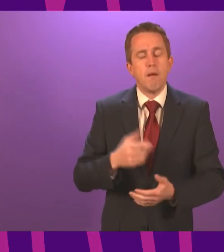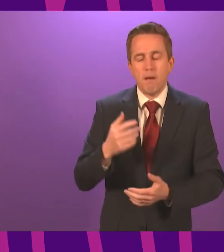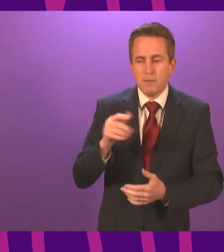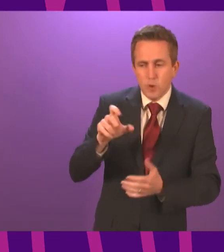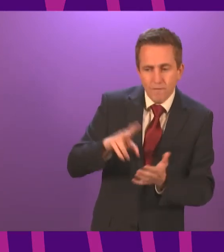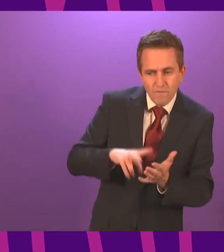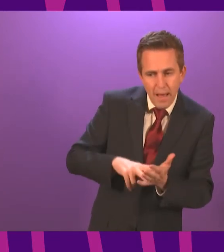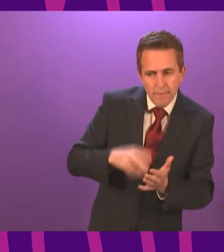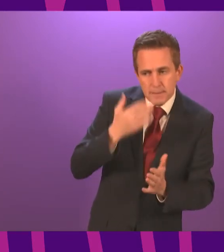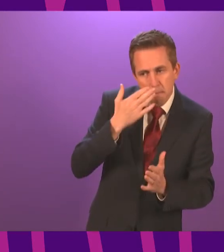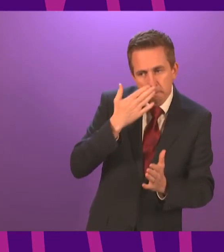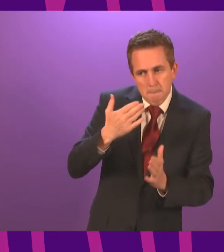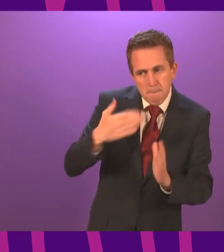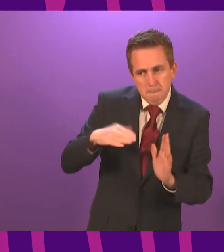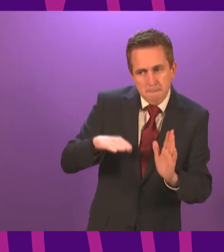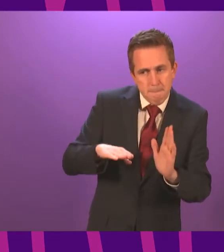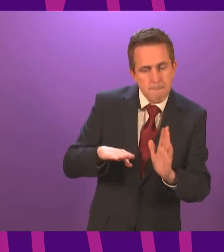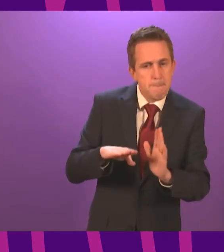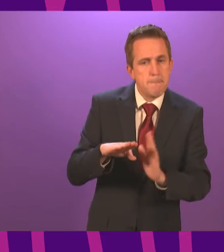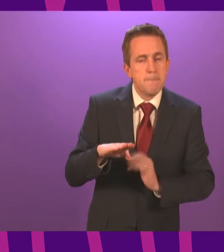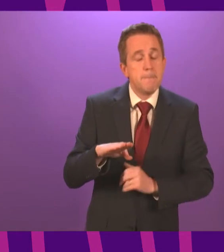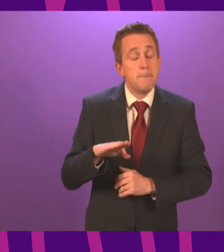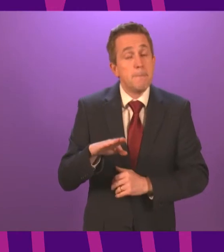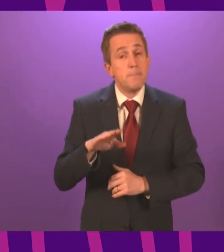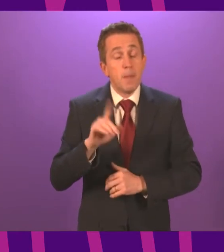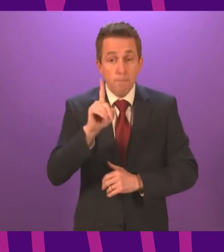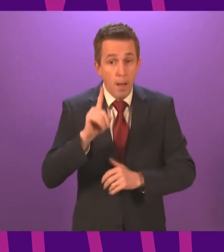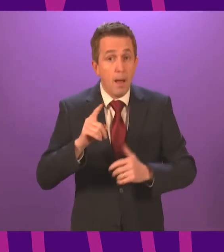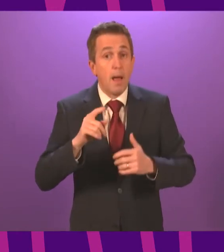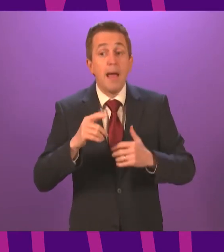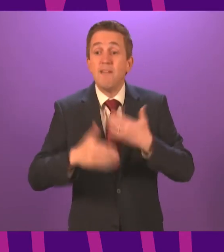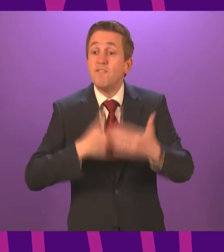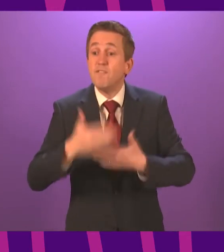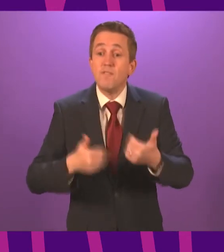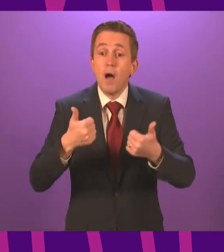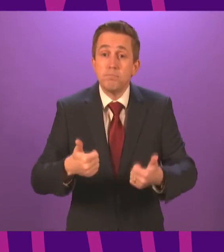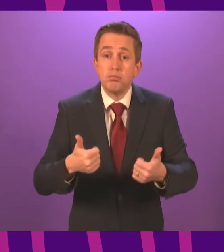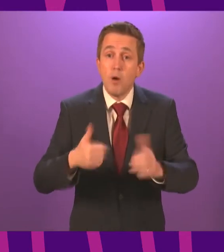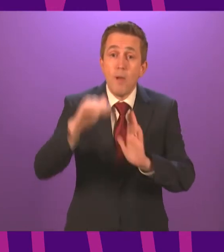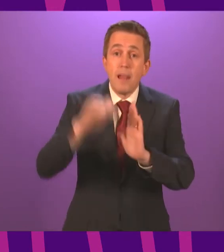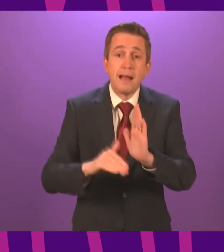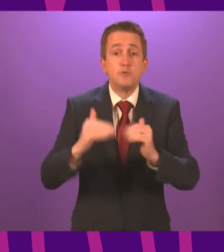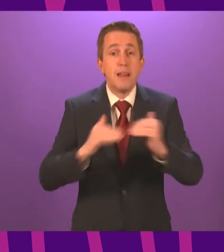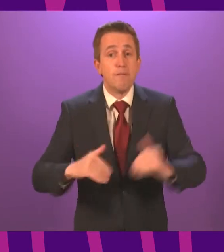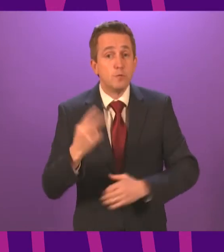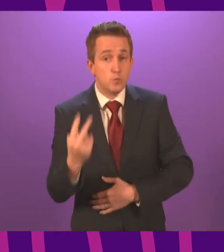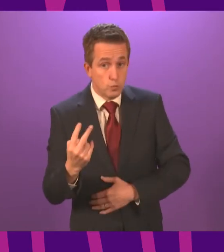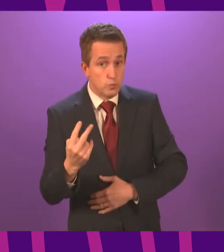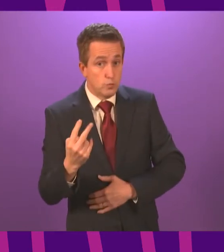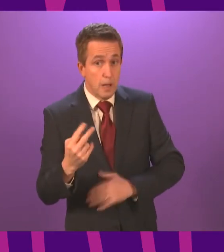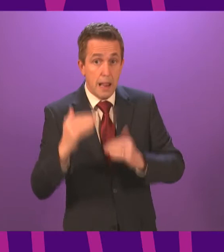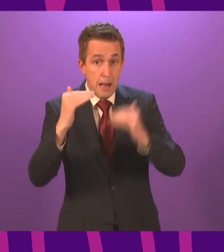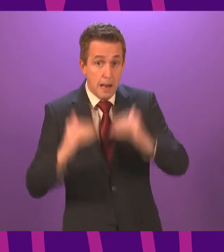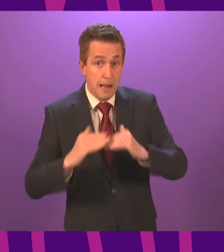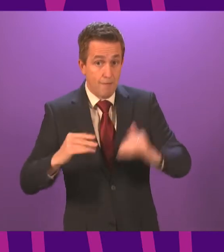and the indicators at the time of the review suggested that if progress is maintained, level 2 would now be appropriate. That move down to level 2 will